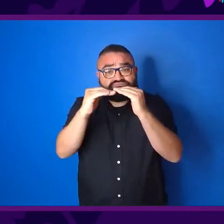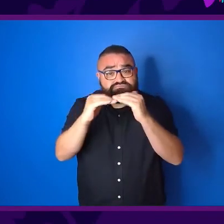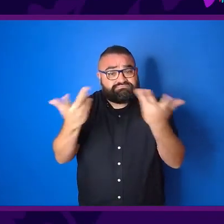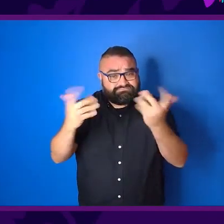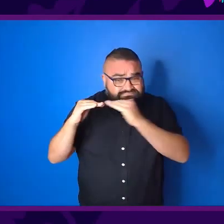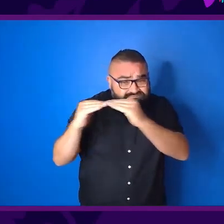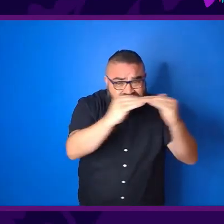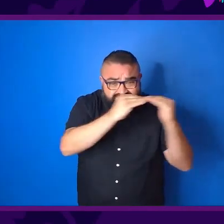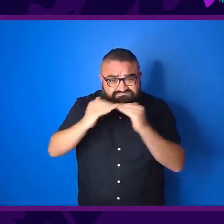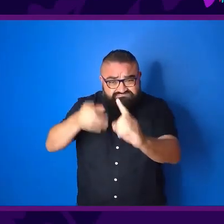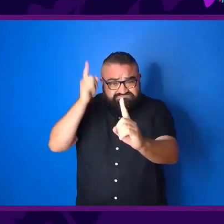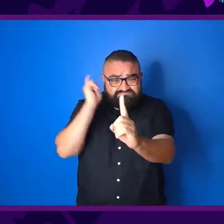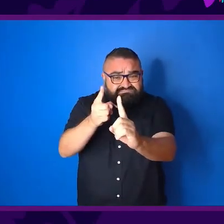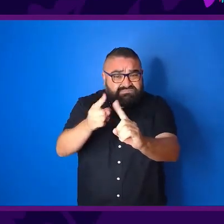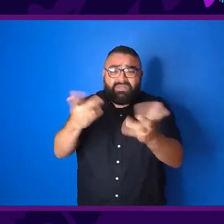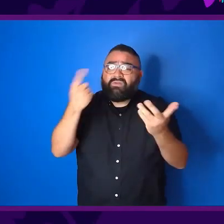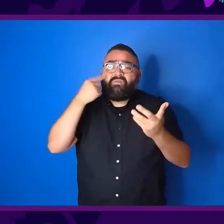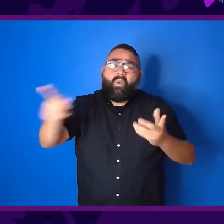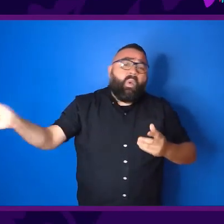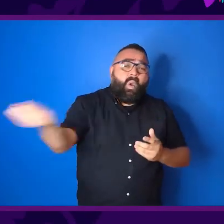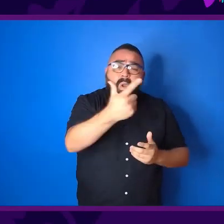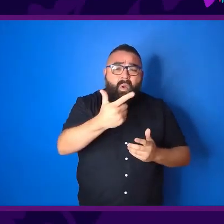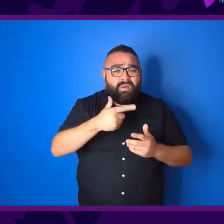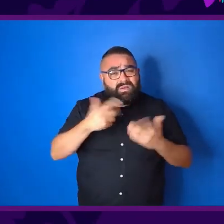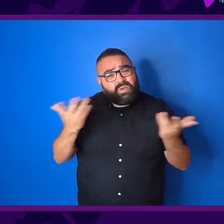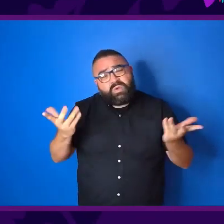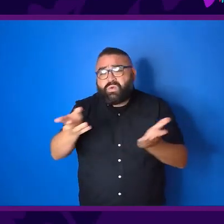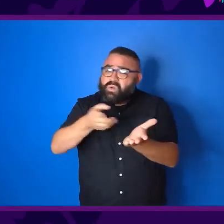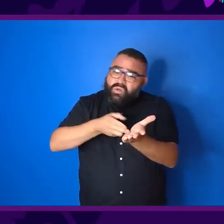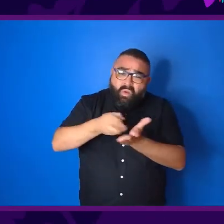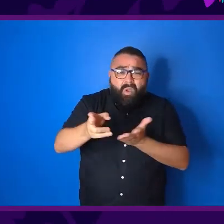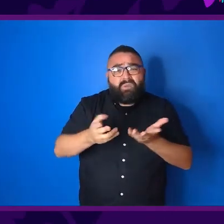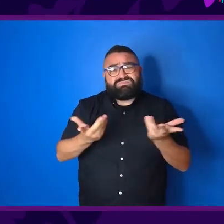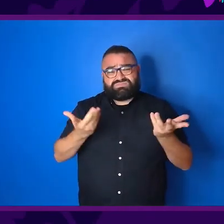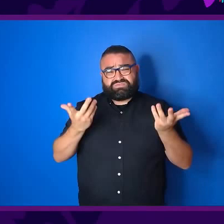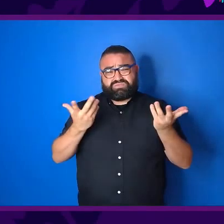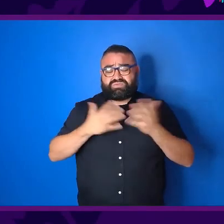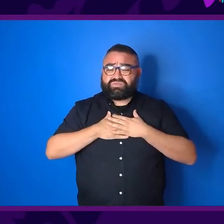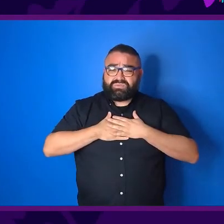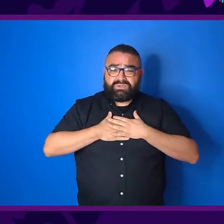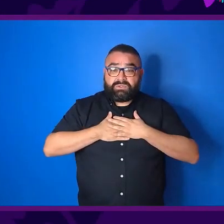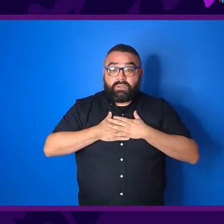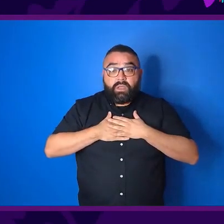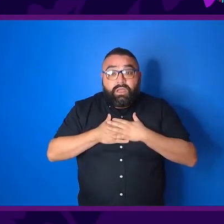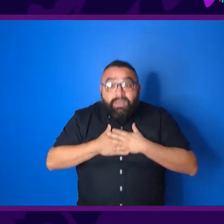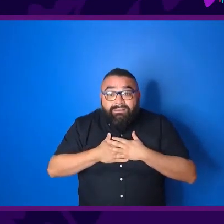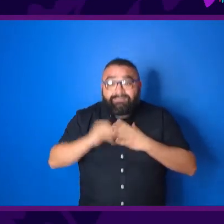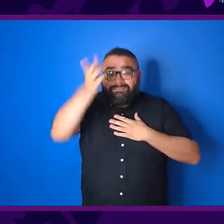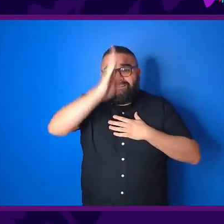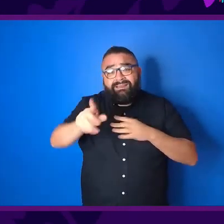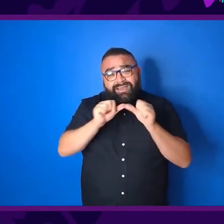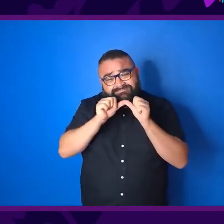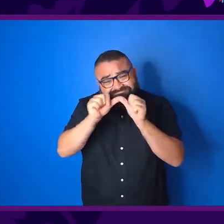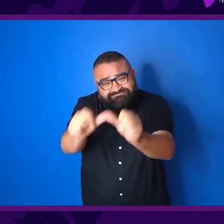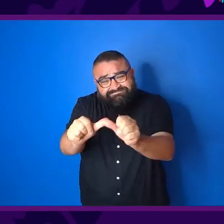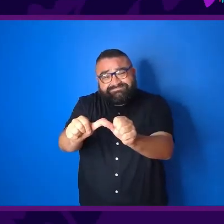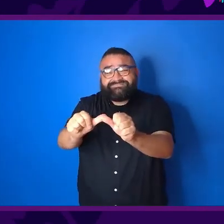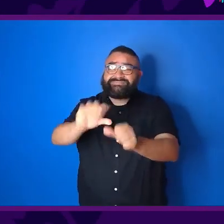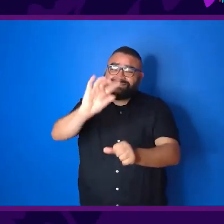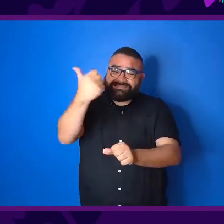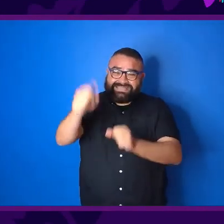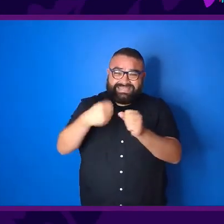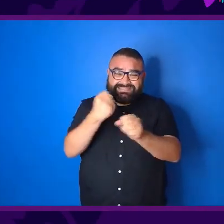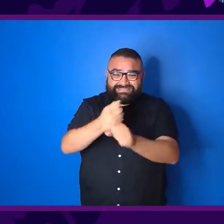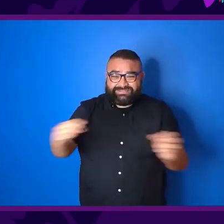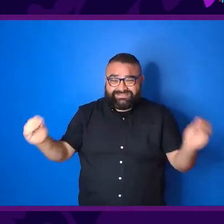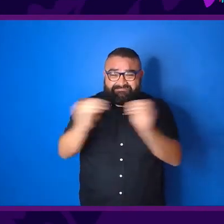for dignity. And may God let us keep the gift of you for another century. We desperately need